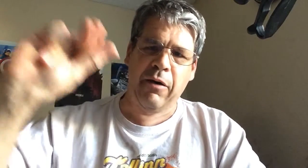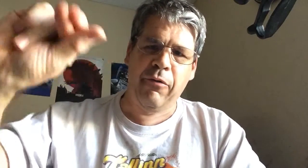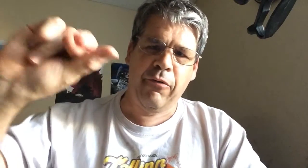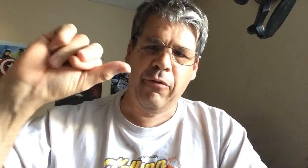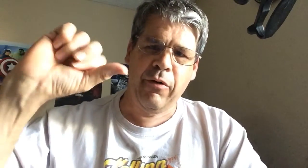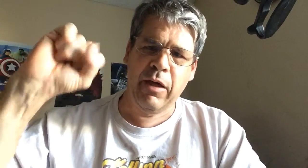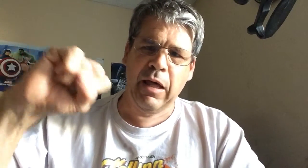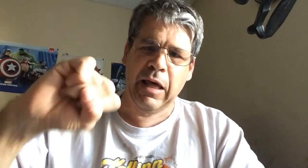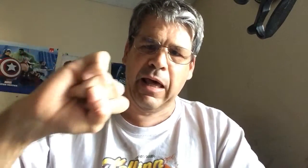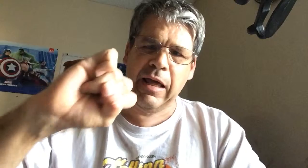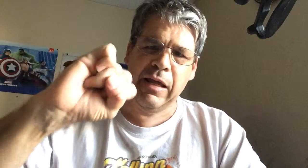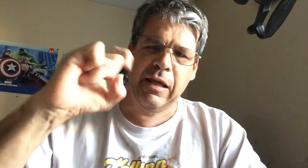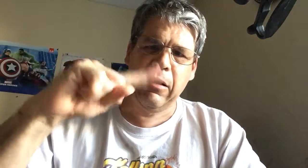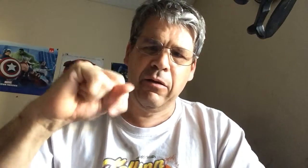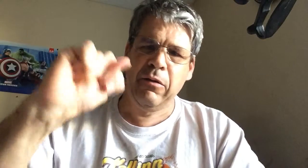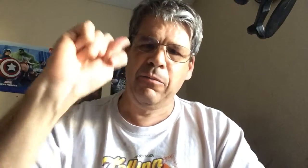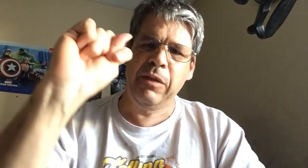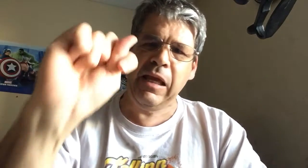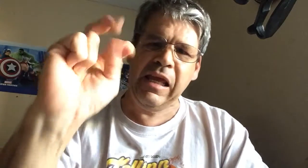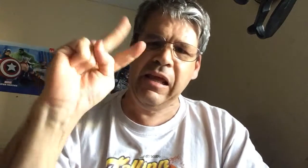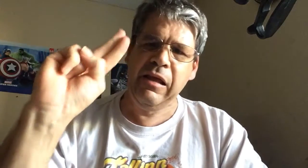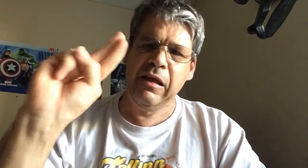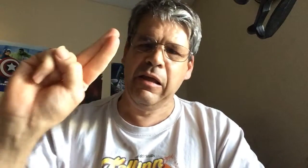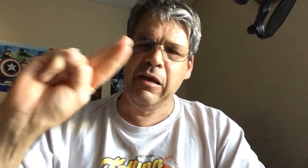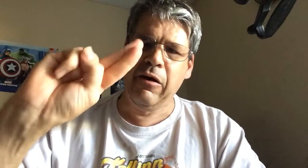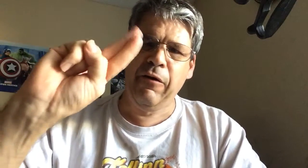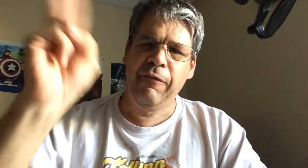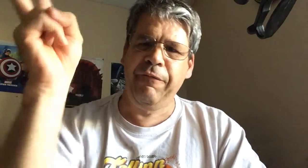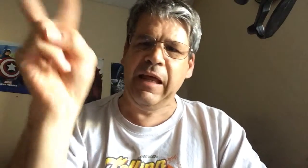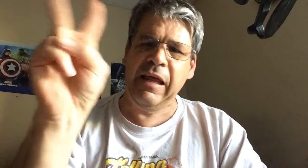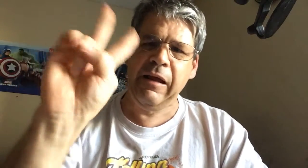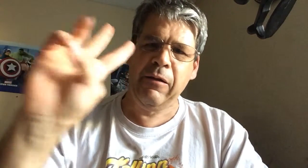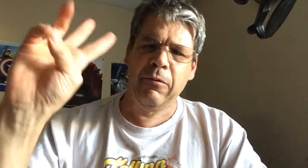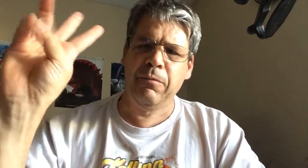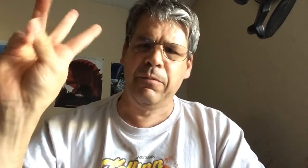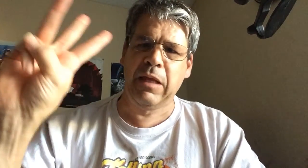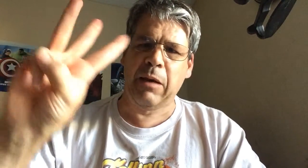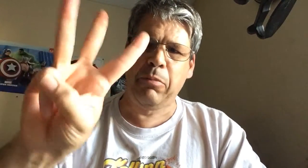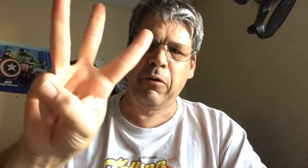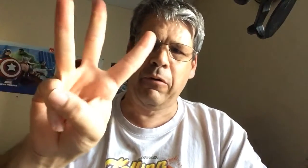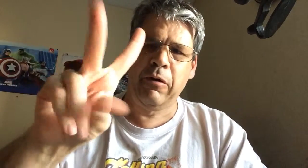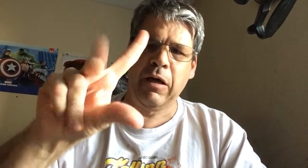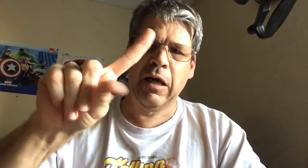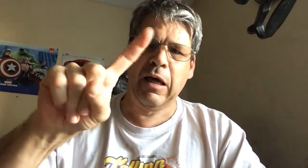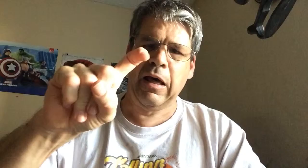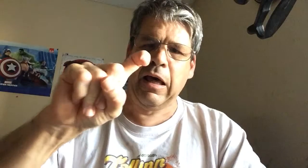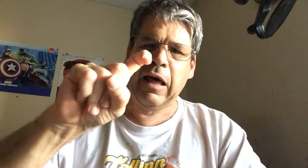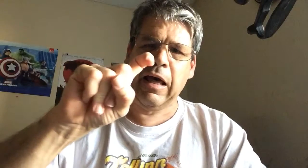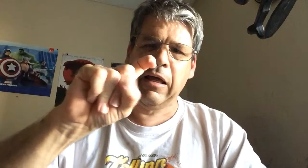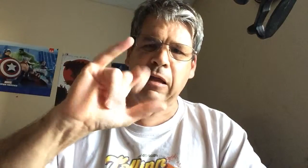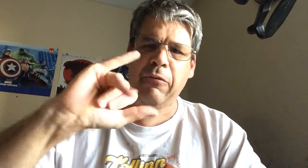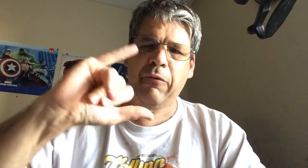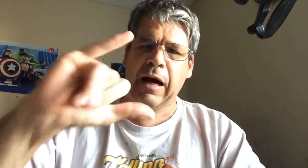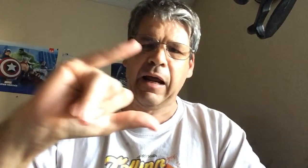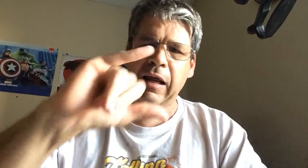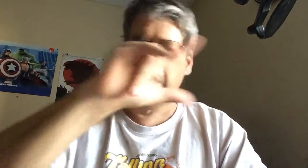R, X, D, U, V, W, X, Y,